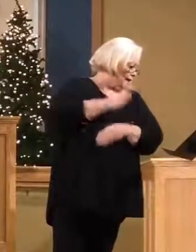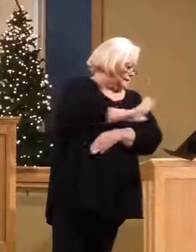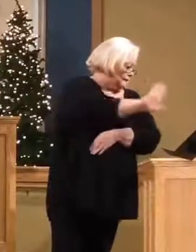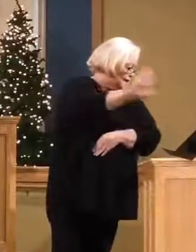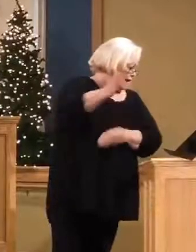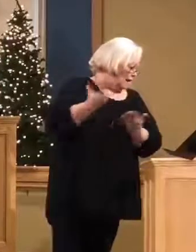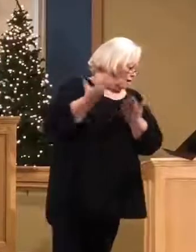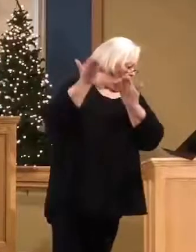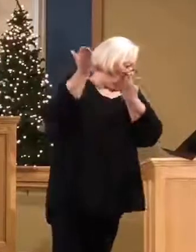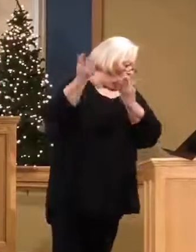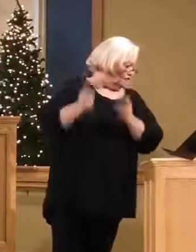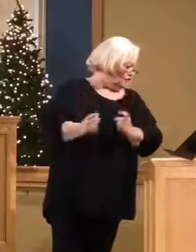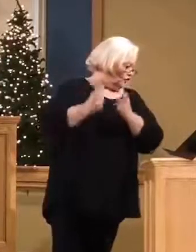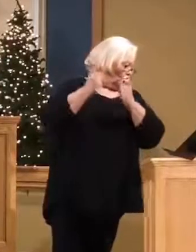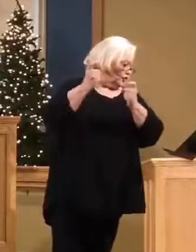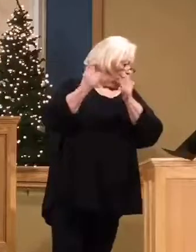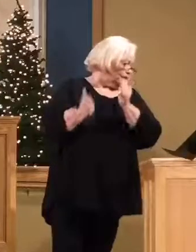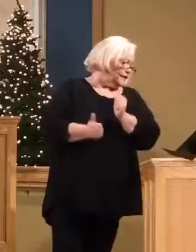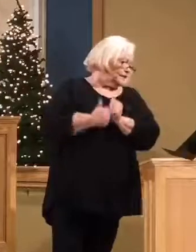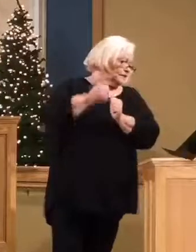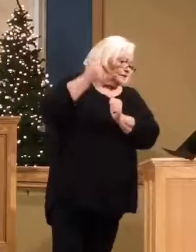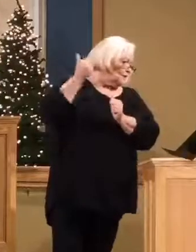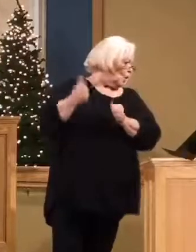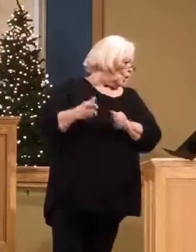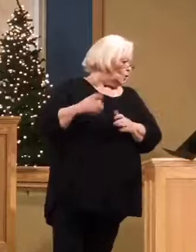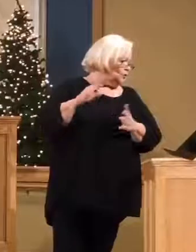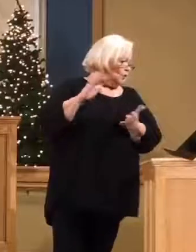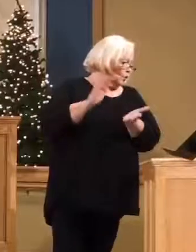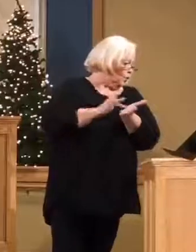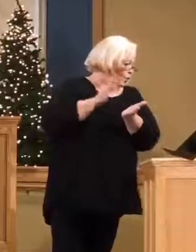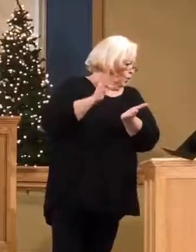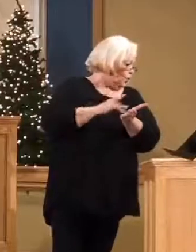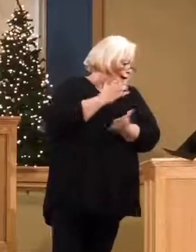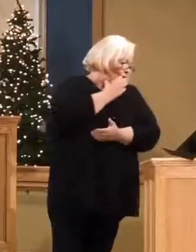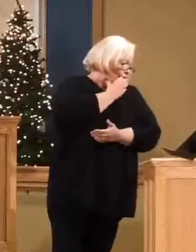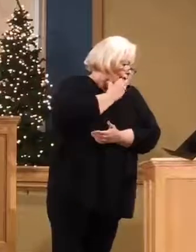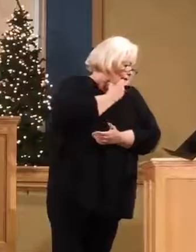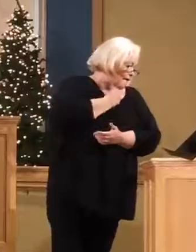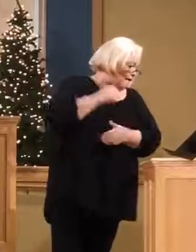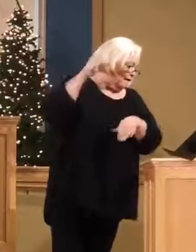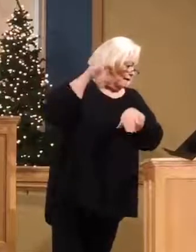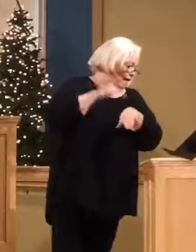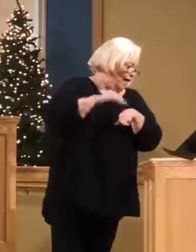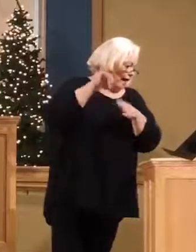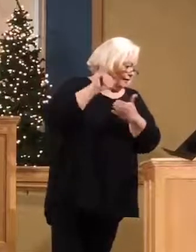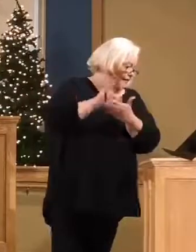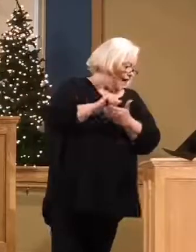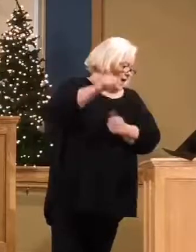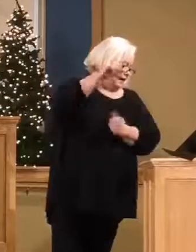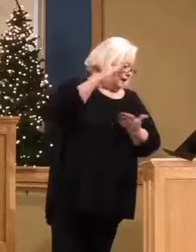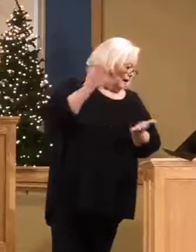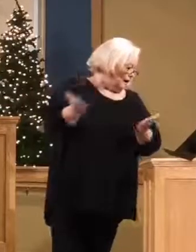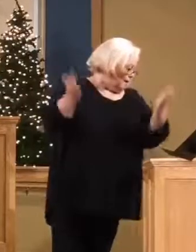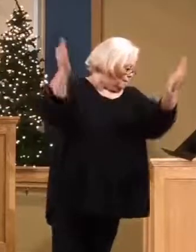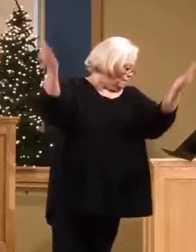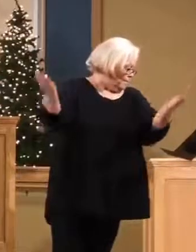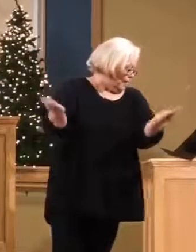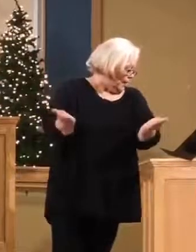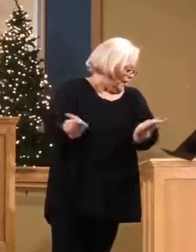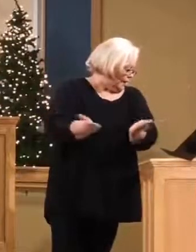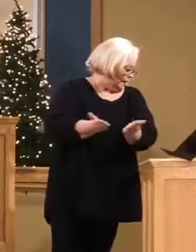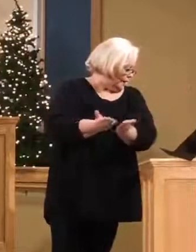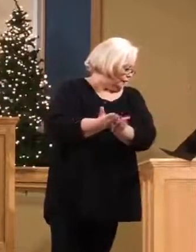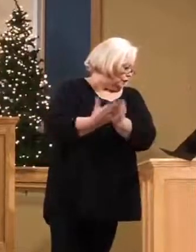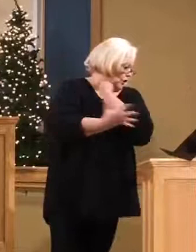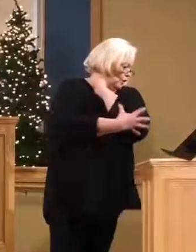As they offered gifts most rare at that manger